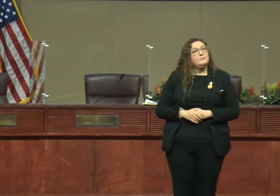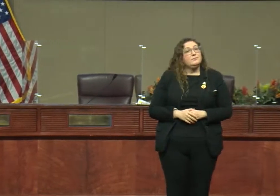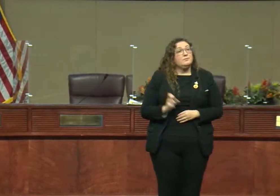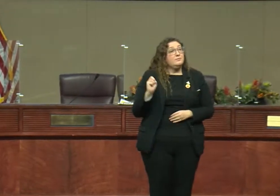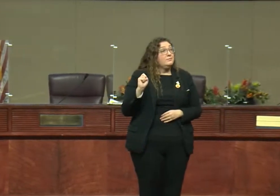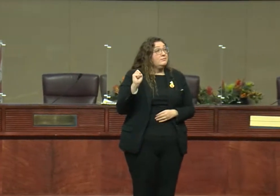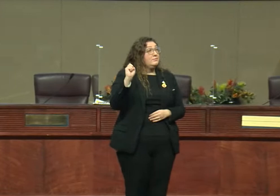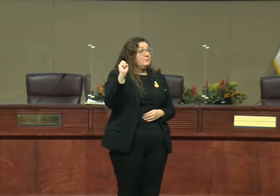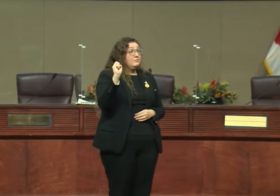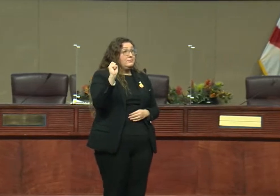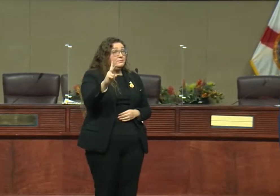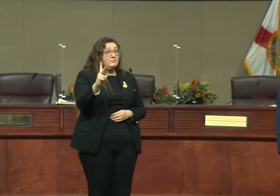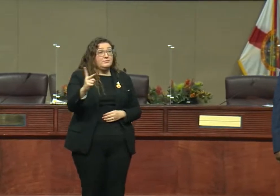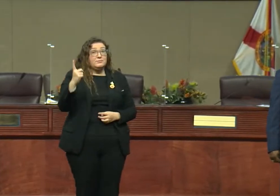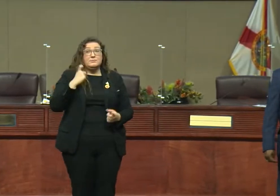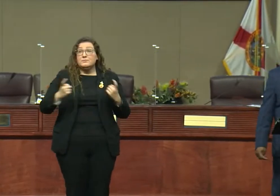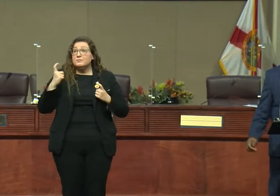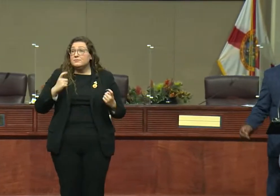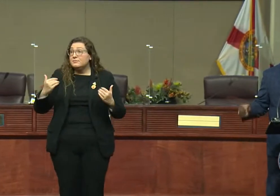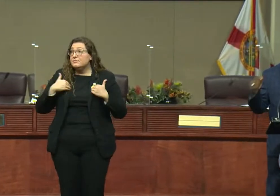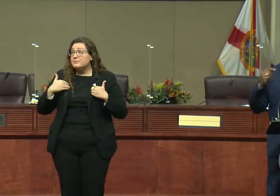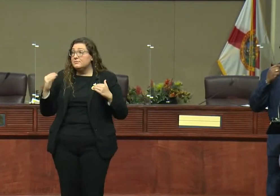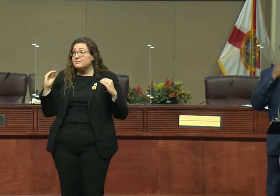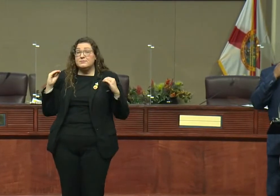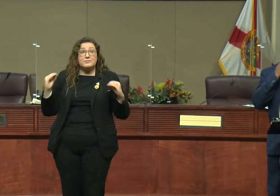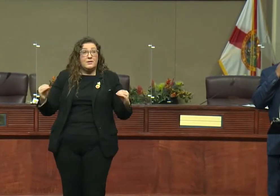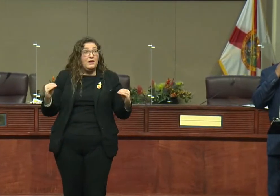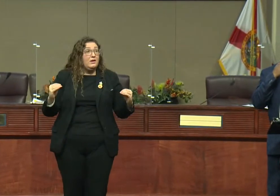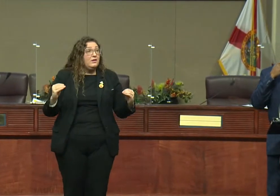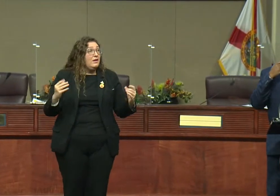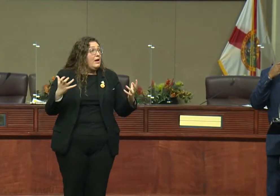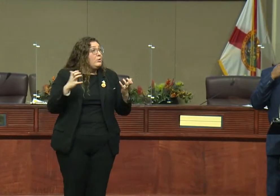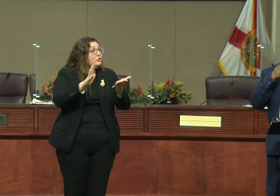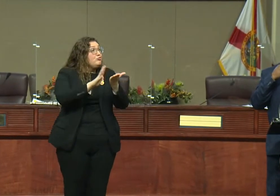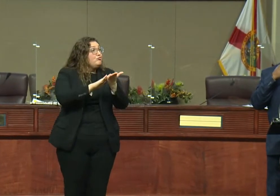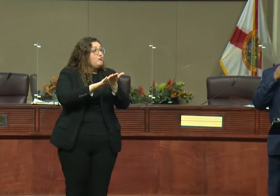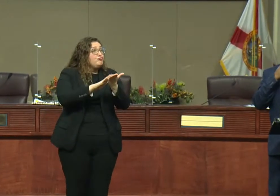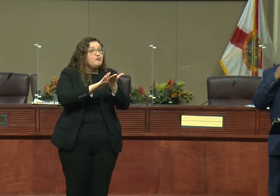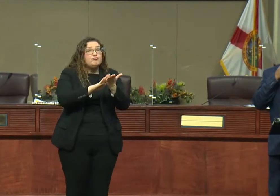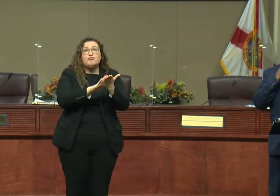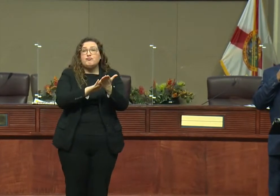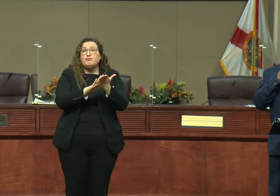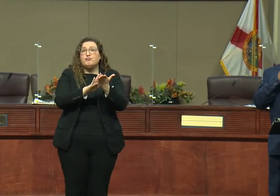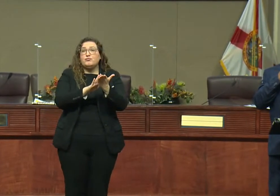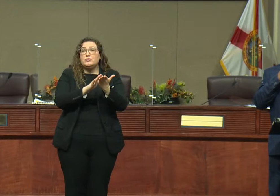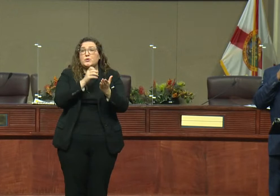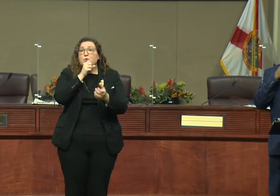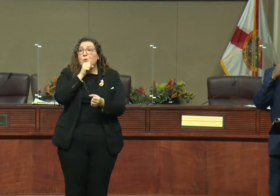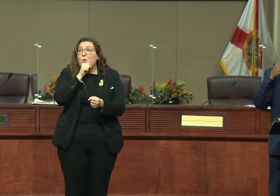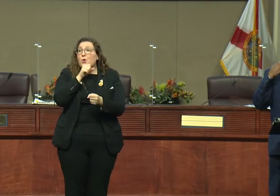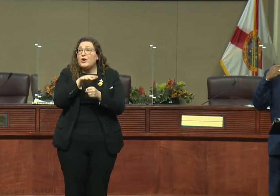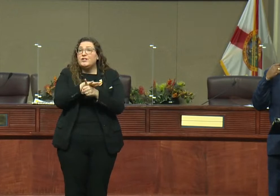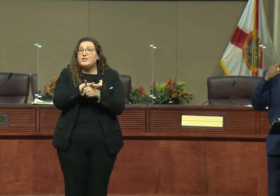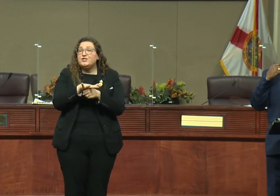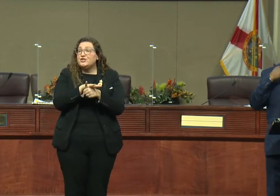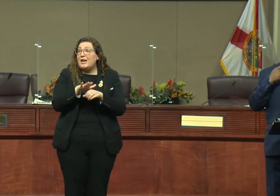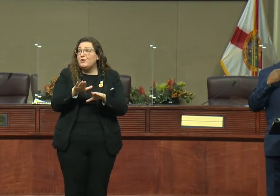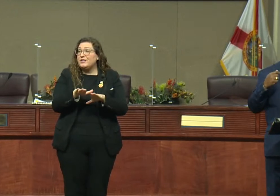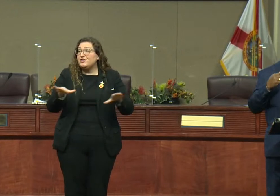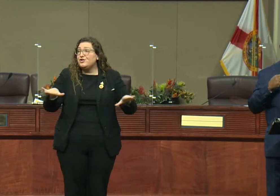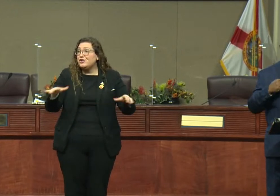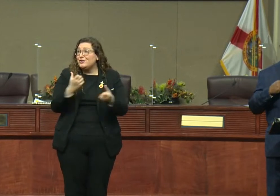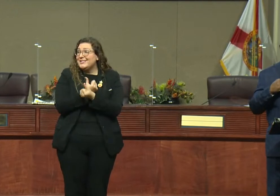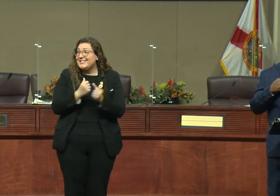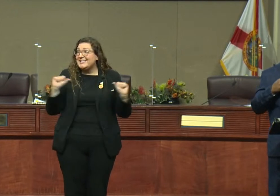Okay, if there are no other questions, I want to give a shout out to the Orange County Children's Safety Village. I'm